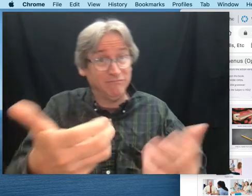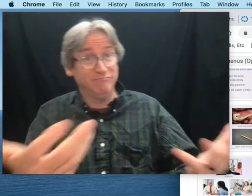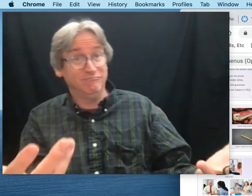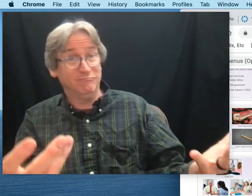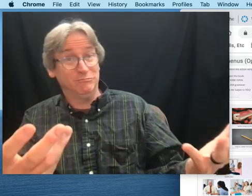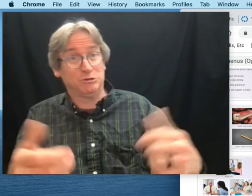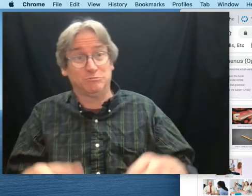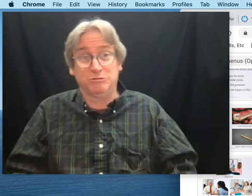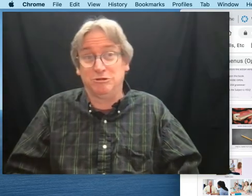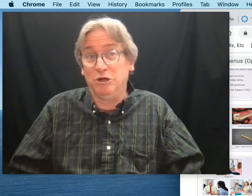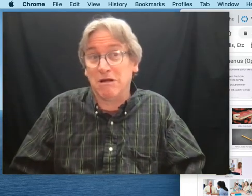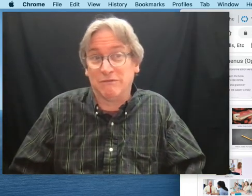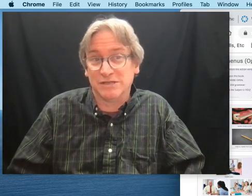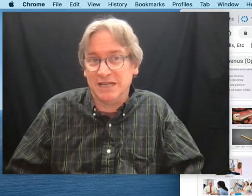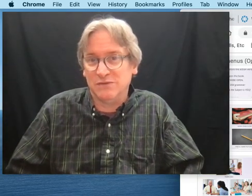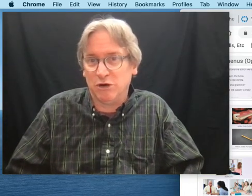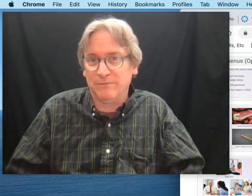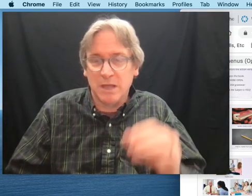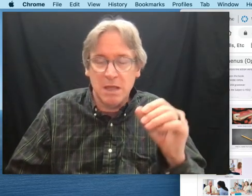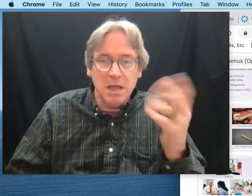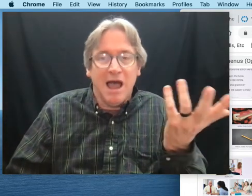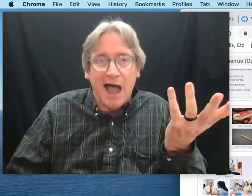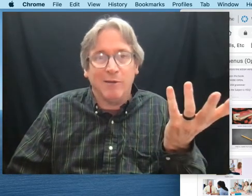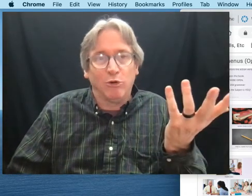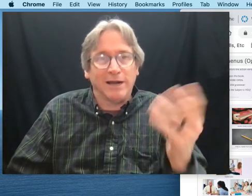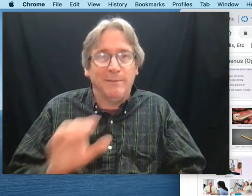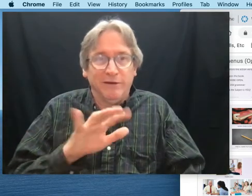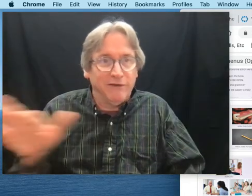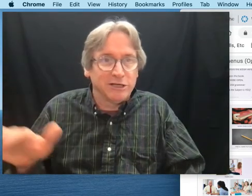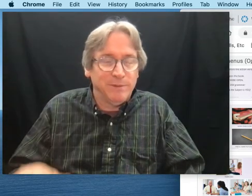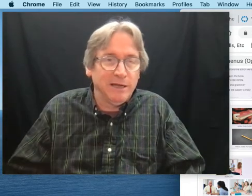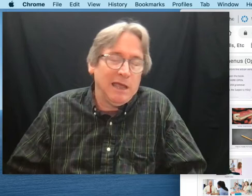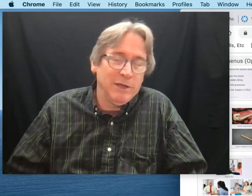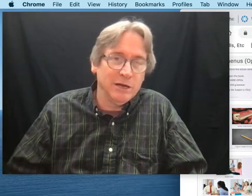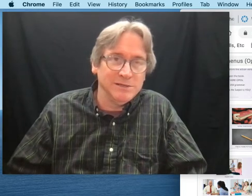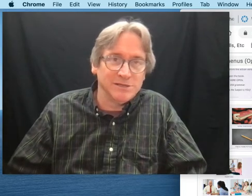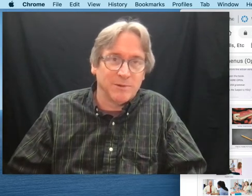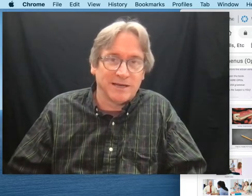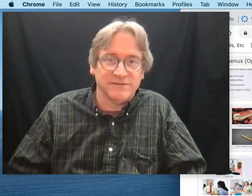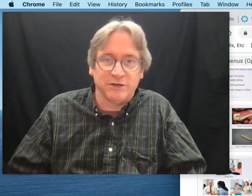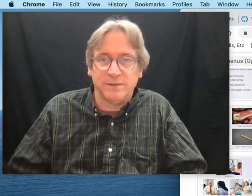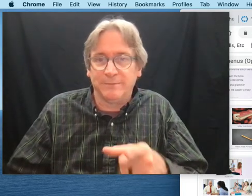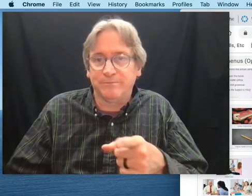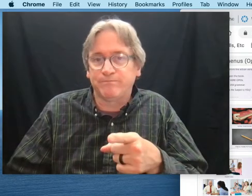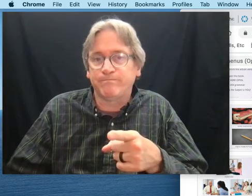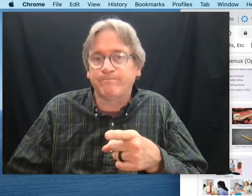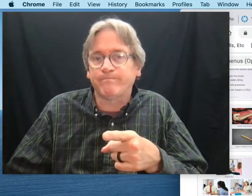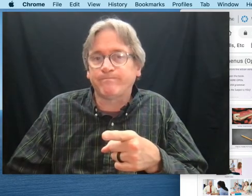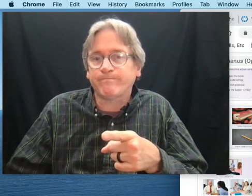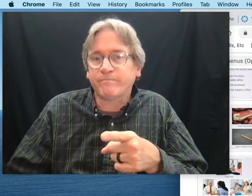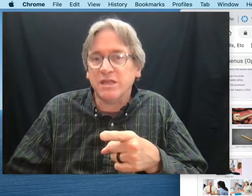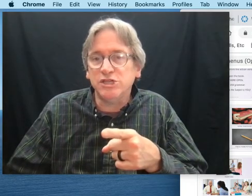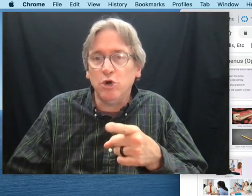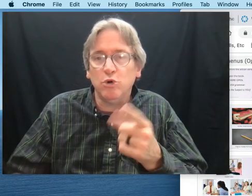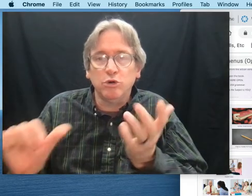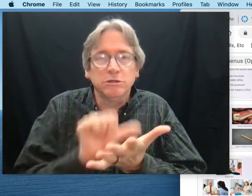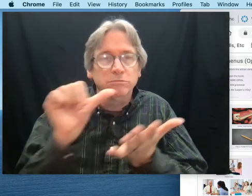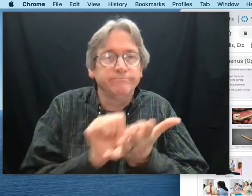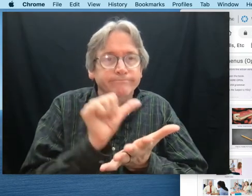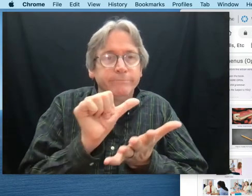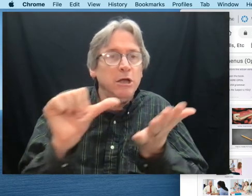think self. Look around for signs for it. I will recommend fingerspelling, and we can always use the practice fingerspelling. So